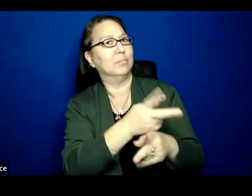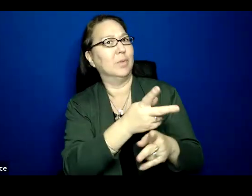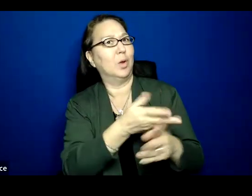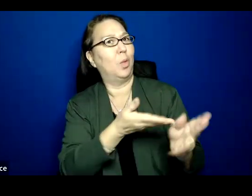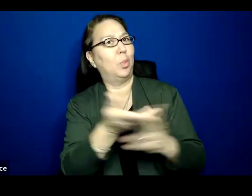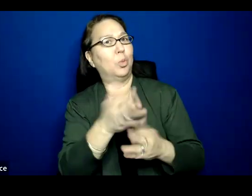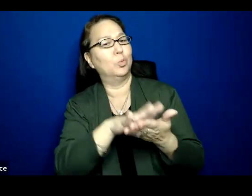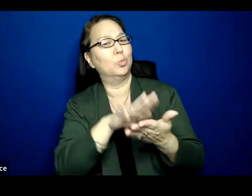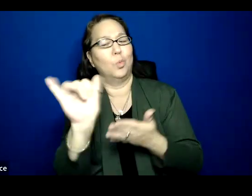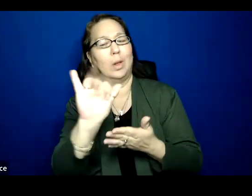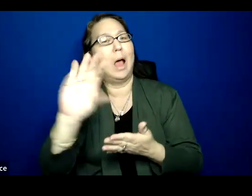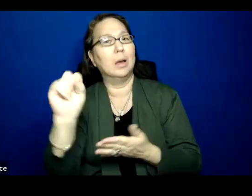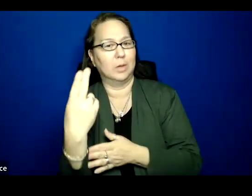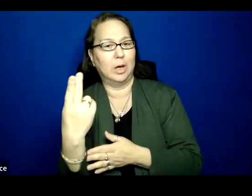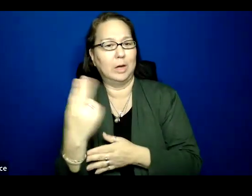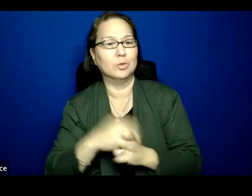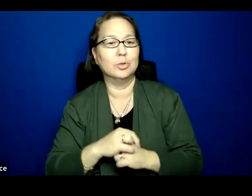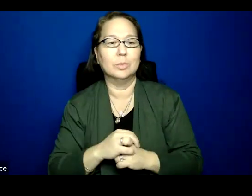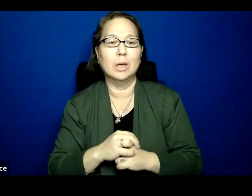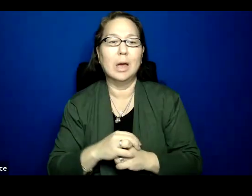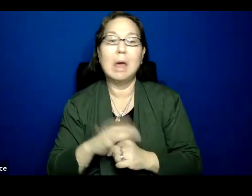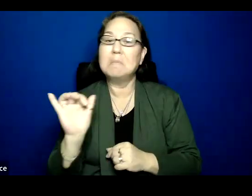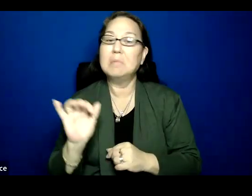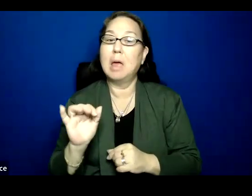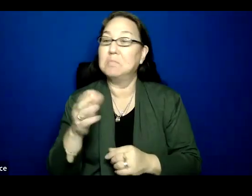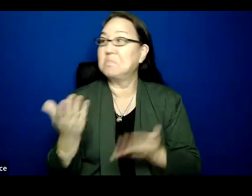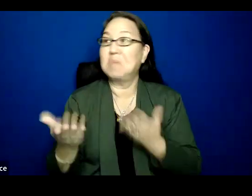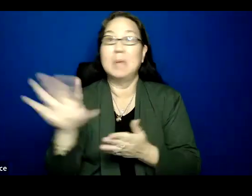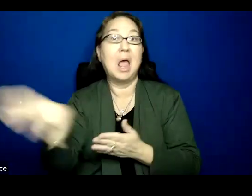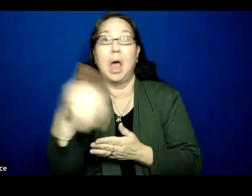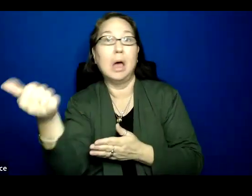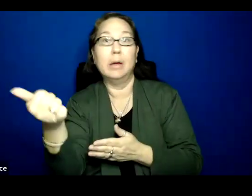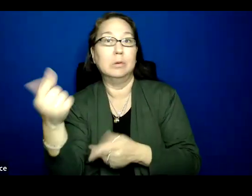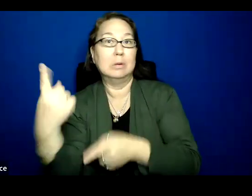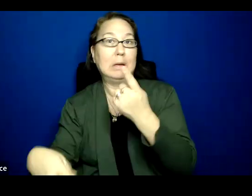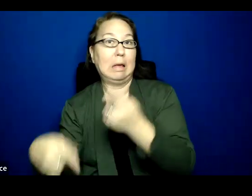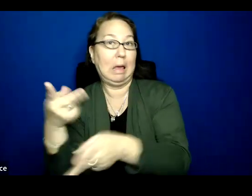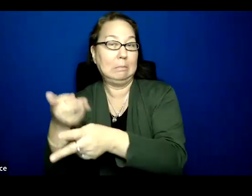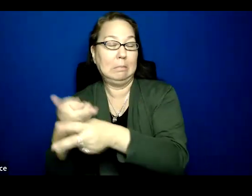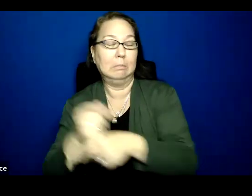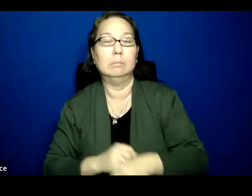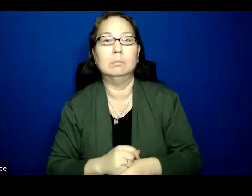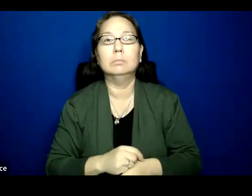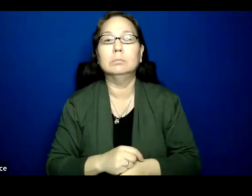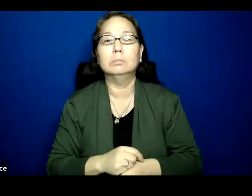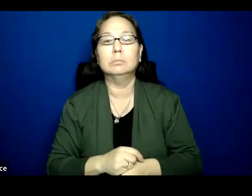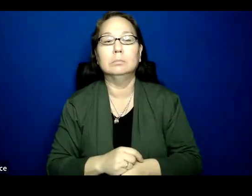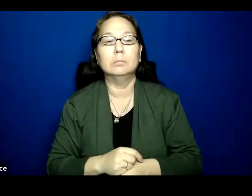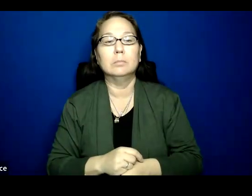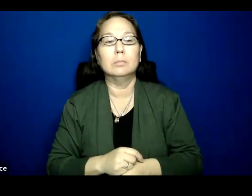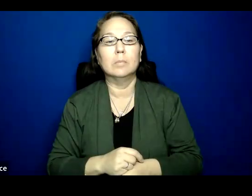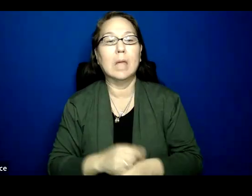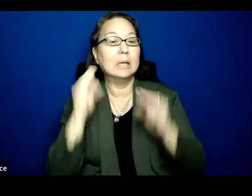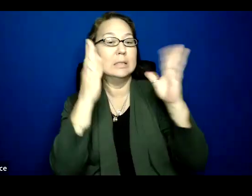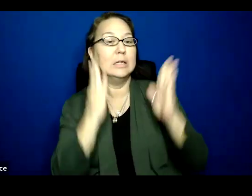cared for the same way somewhere else. Teachers have better understandings of students can gauge